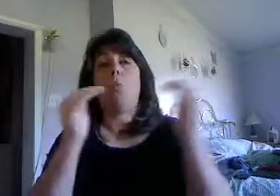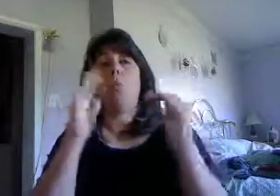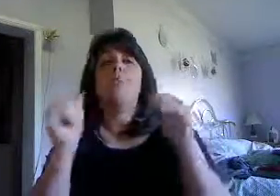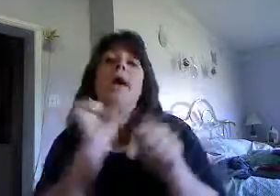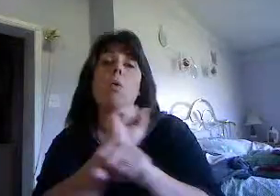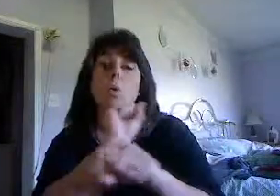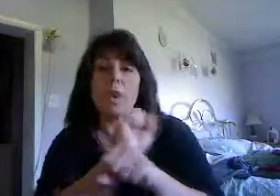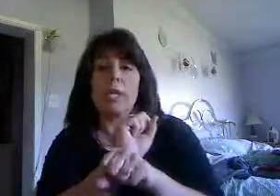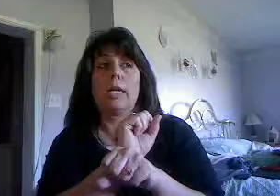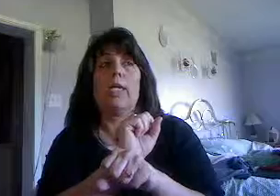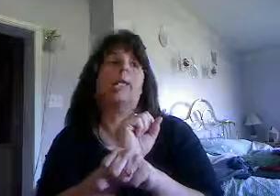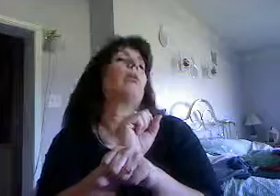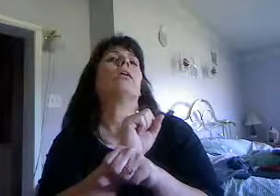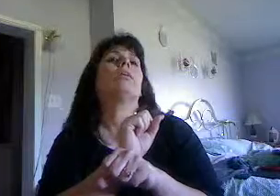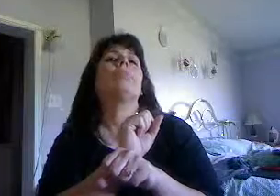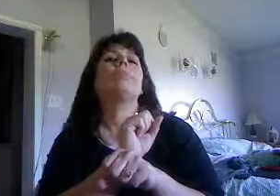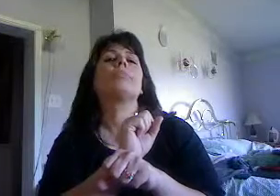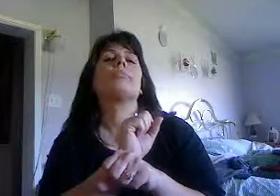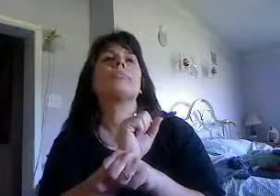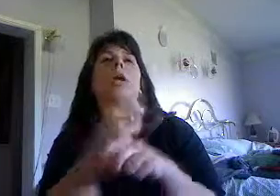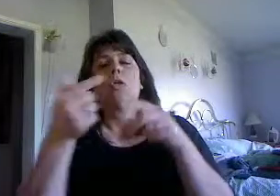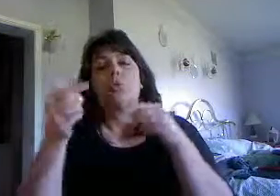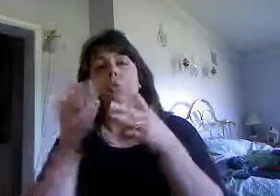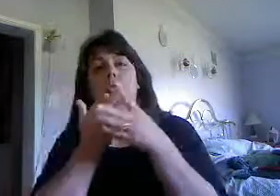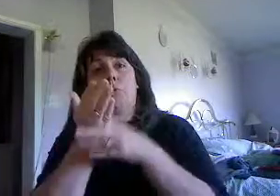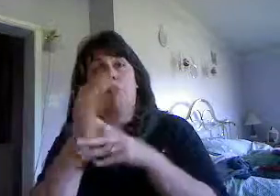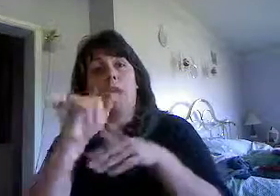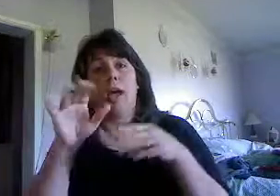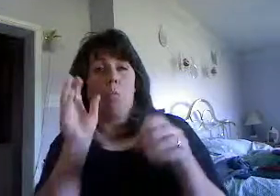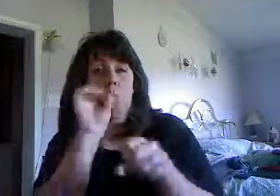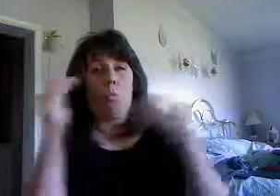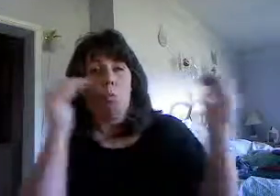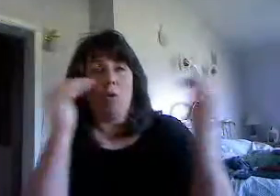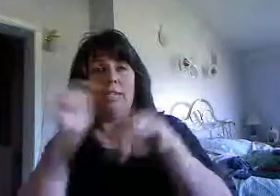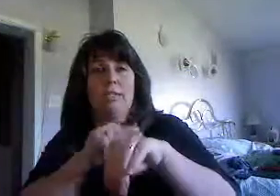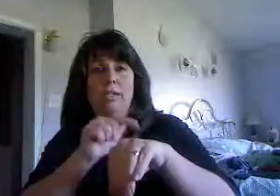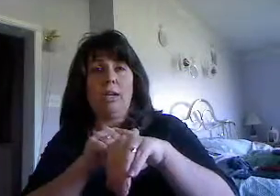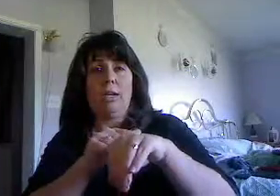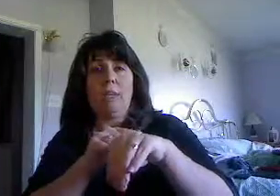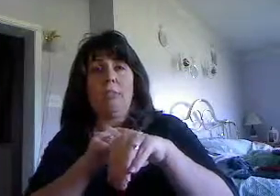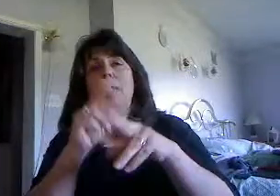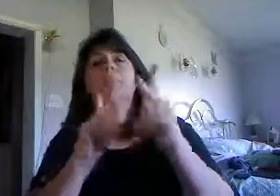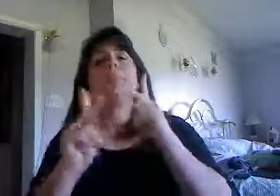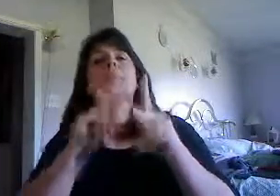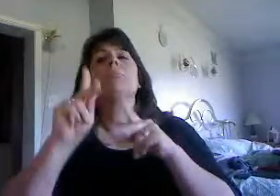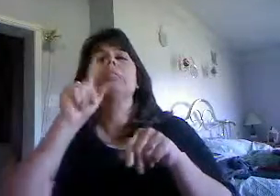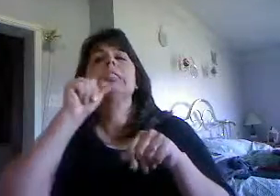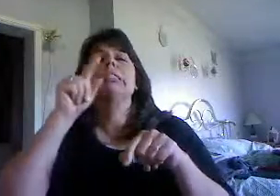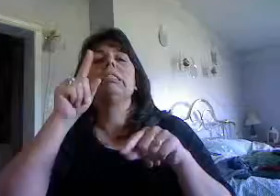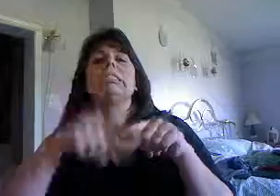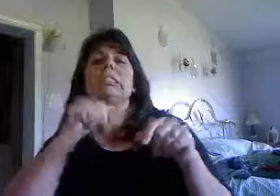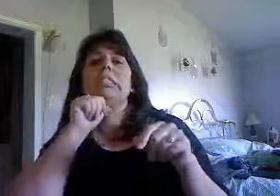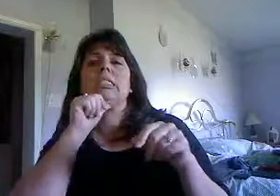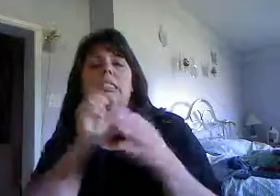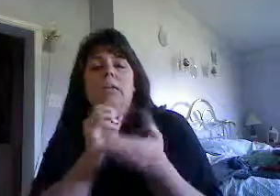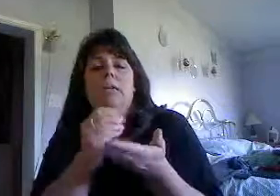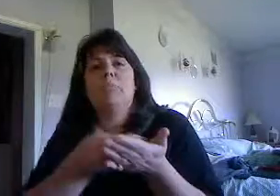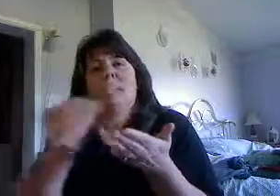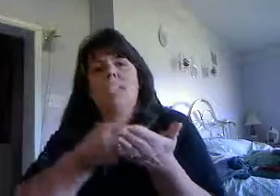goods and few things for families to spend money on, so their savings accumulated. By the time the